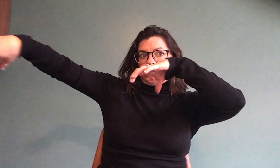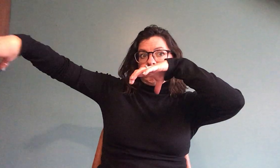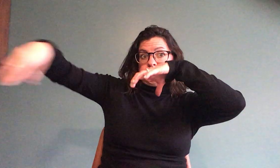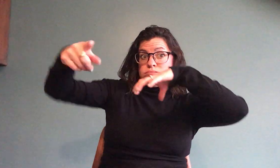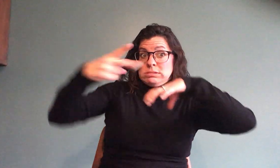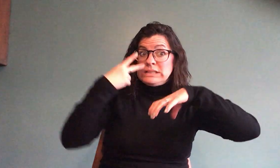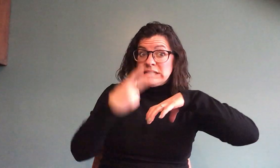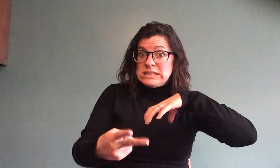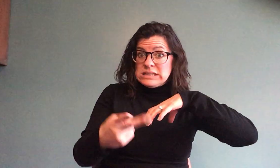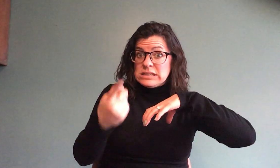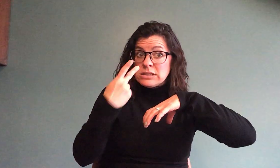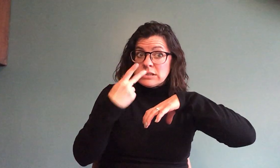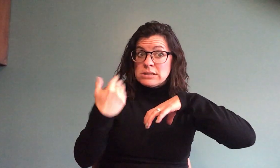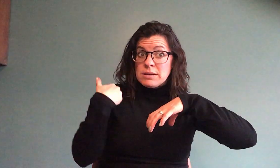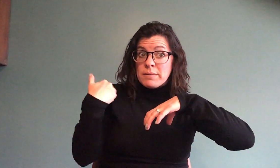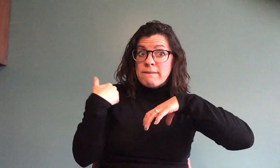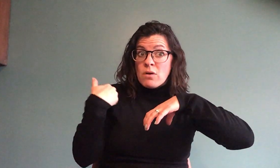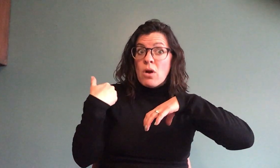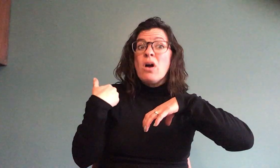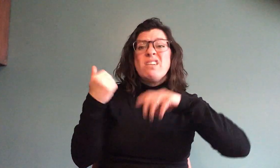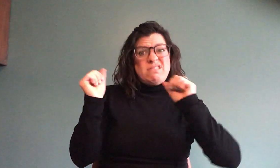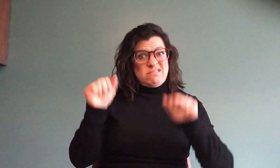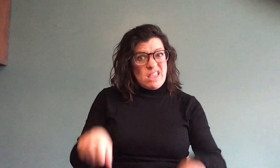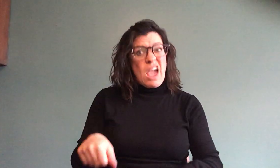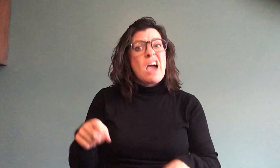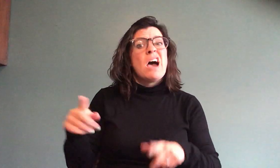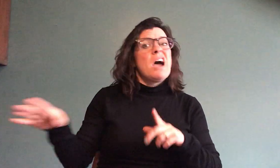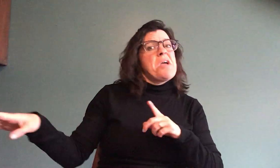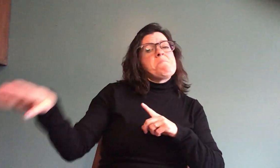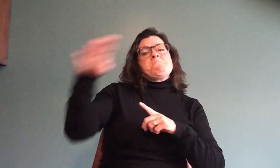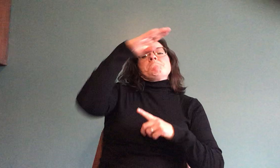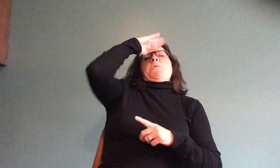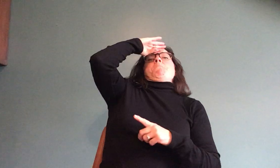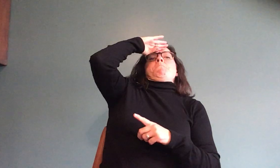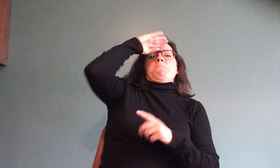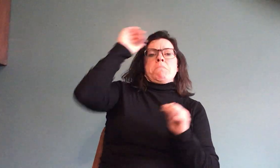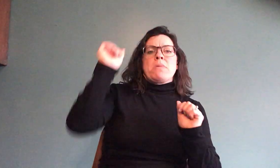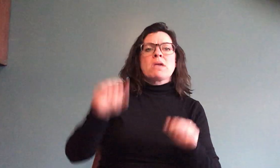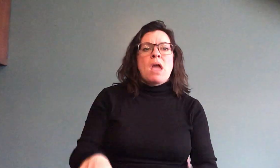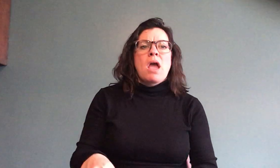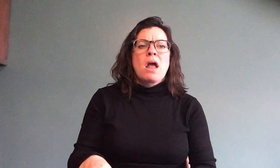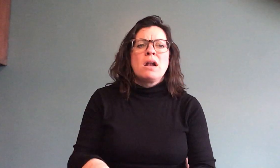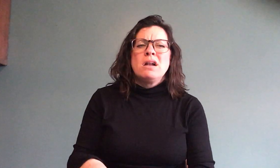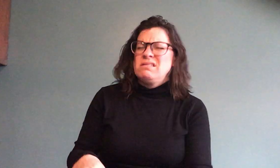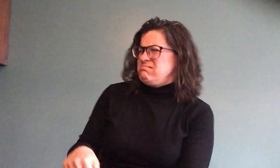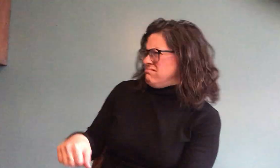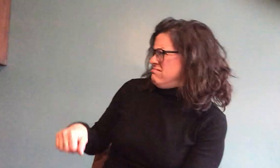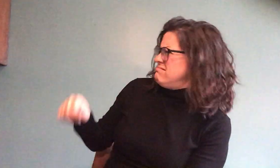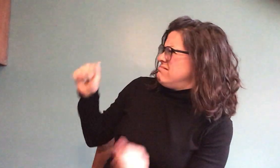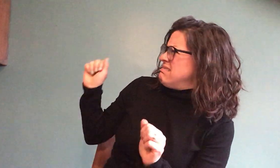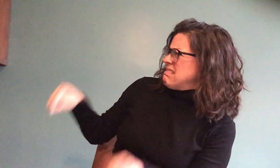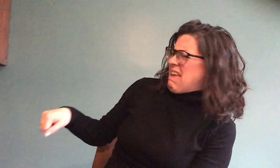You said we could be struck by what? By a crane? Yeah, how? Tell me about it, Sam.